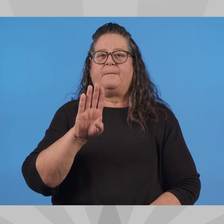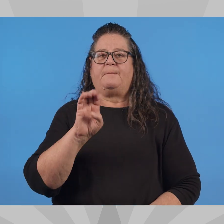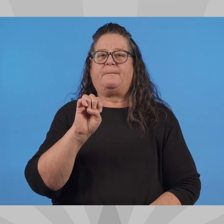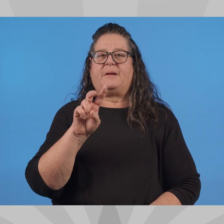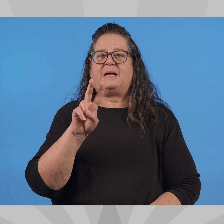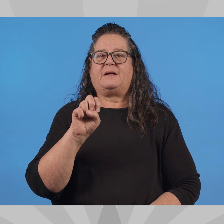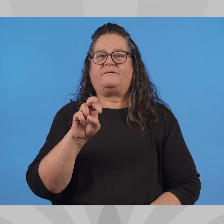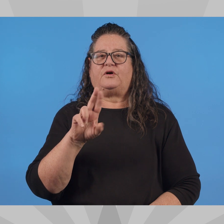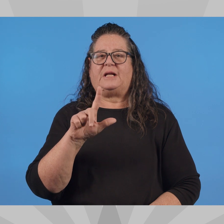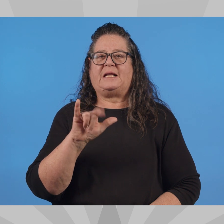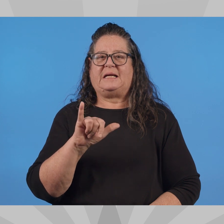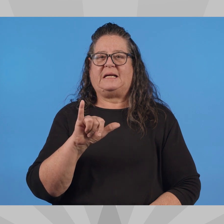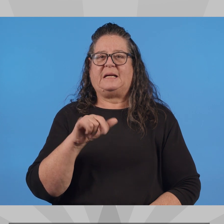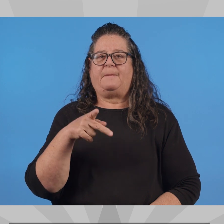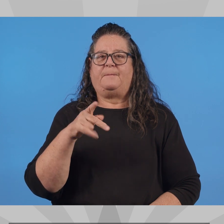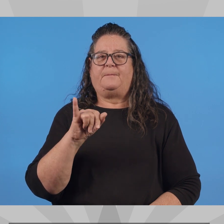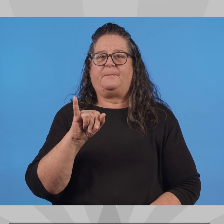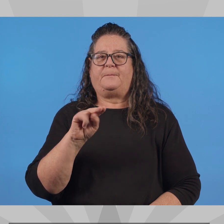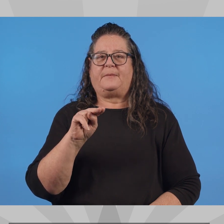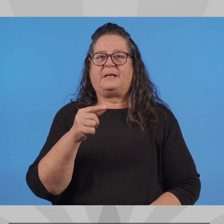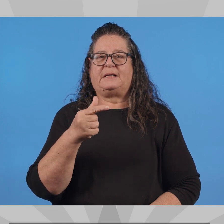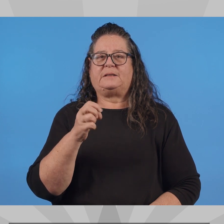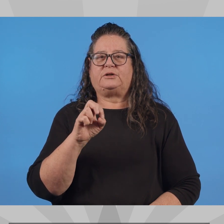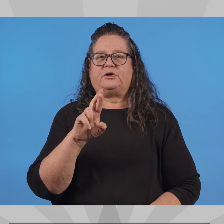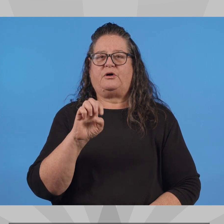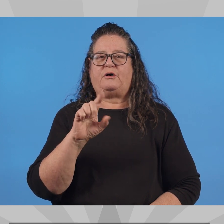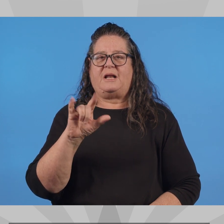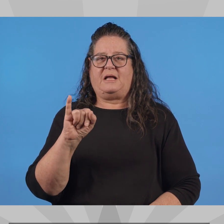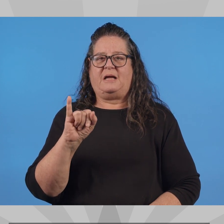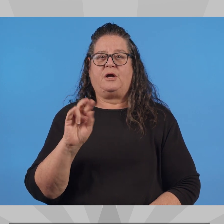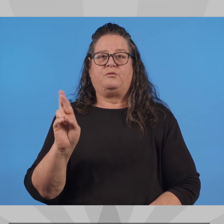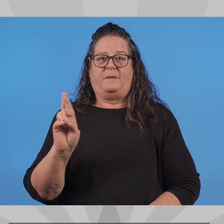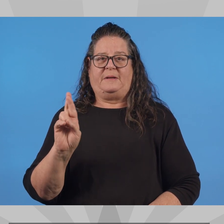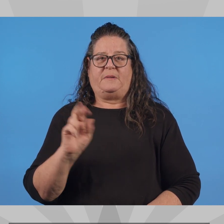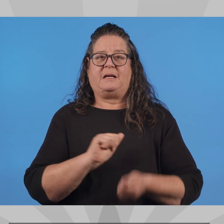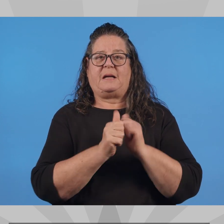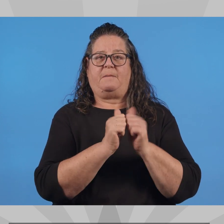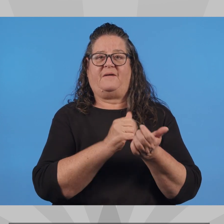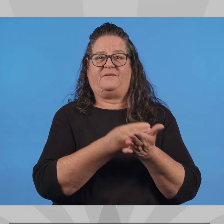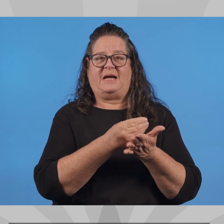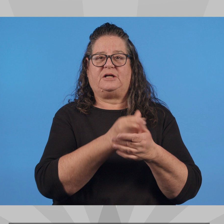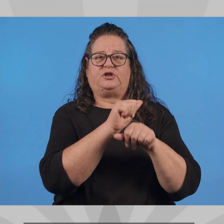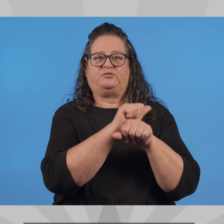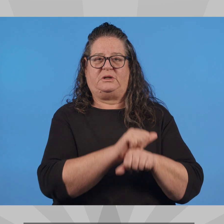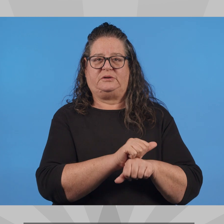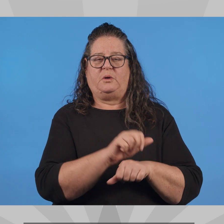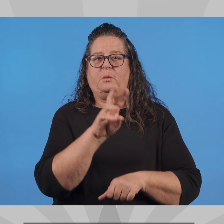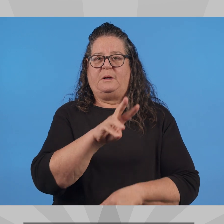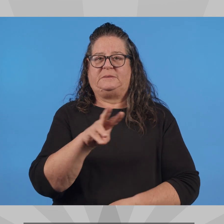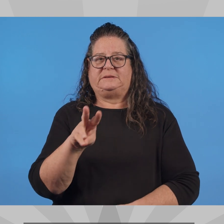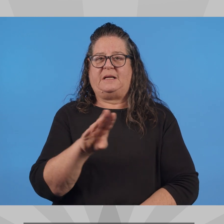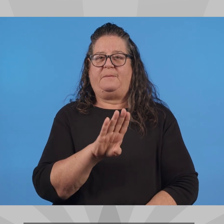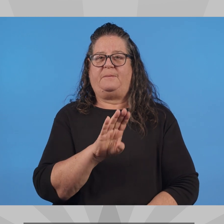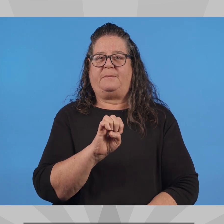Beverly Pingerelli. Party Republican. Campaign